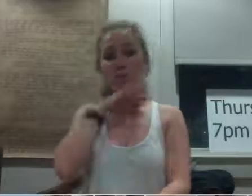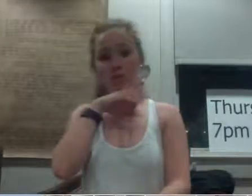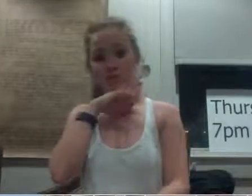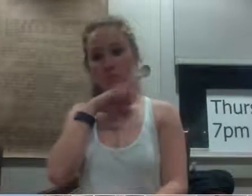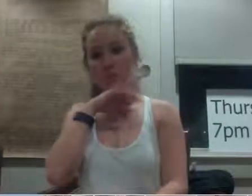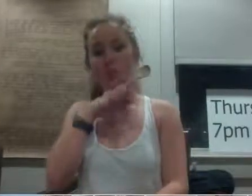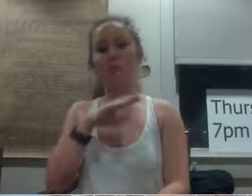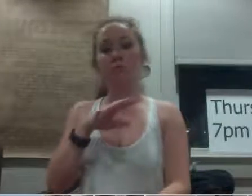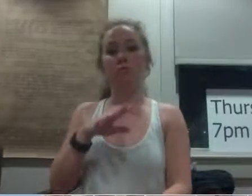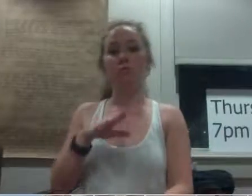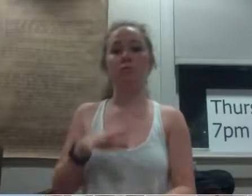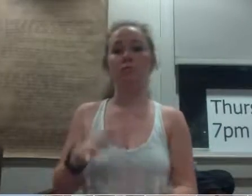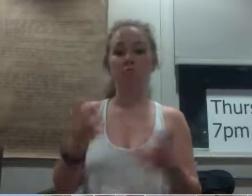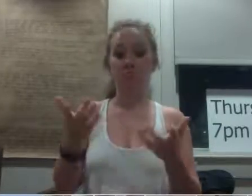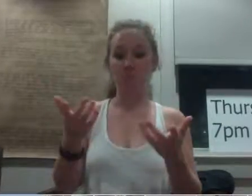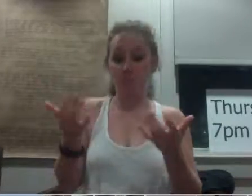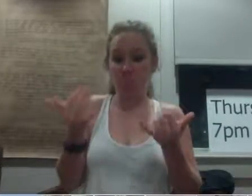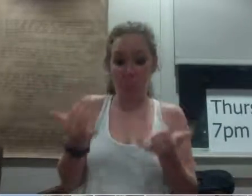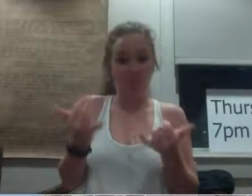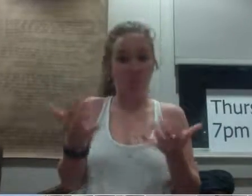They started long, long ago.